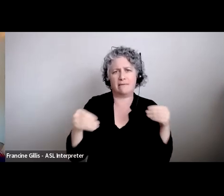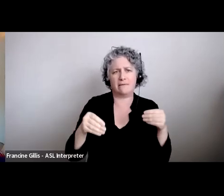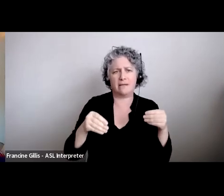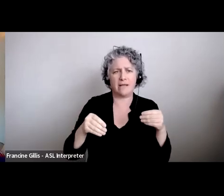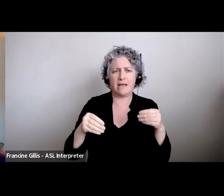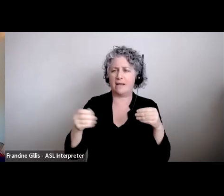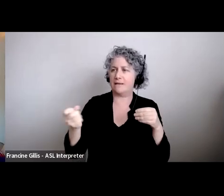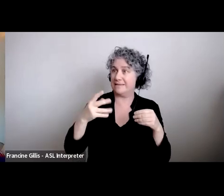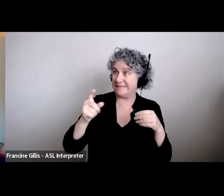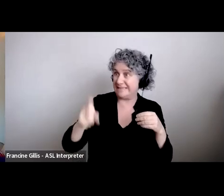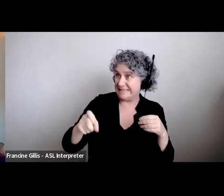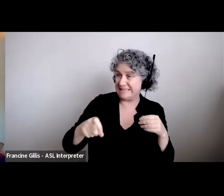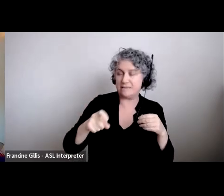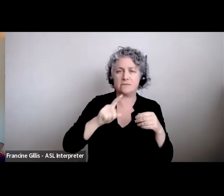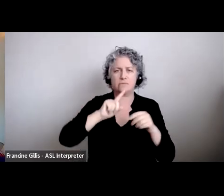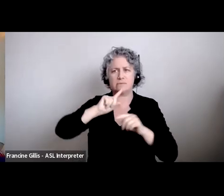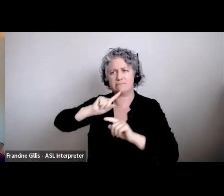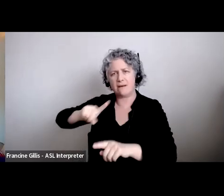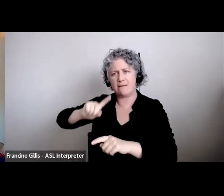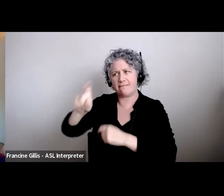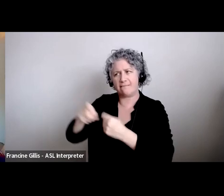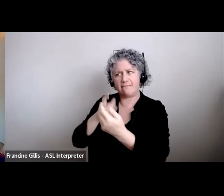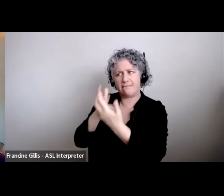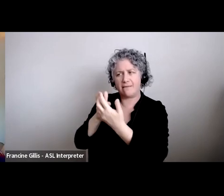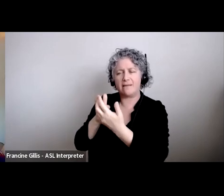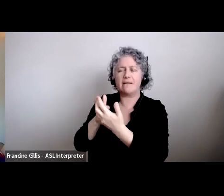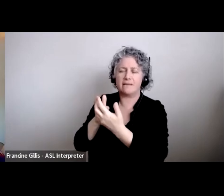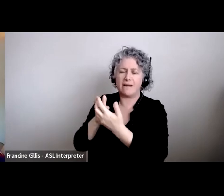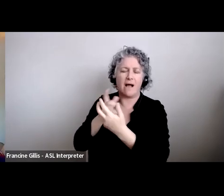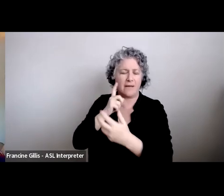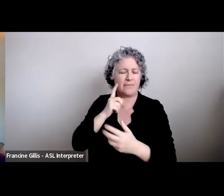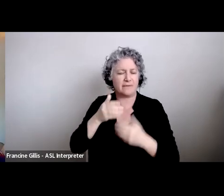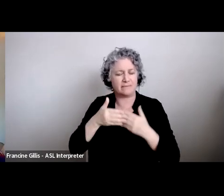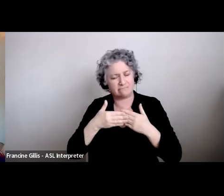to the type of work we're creating,